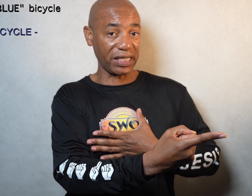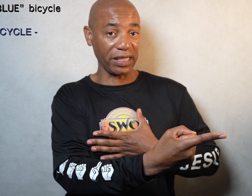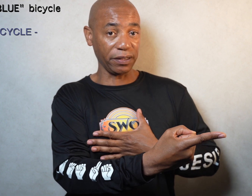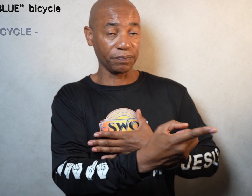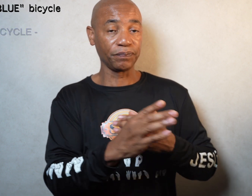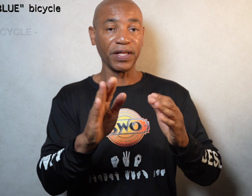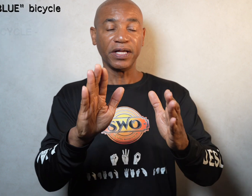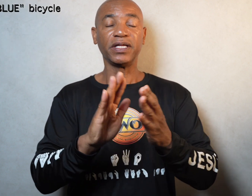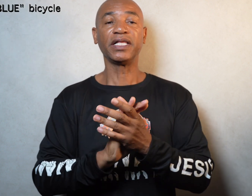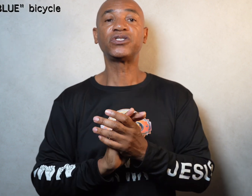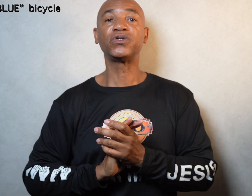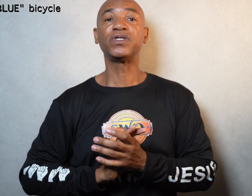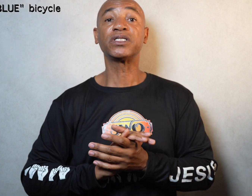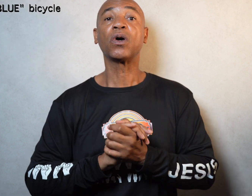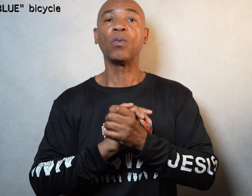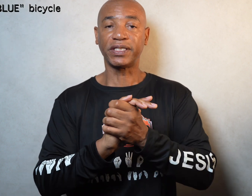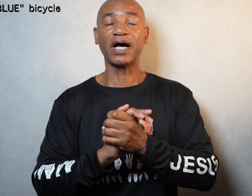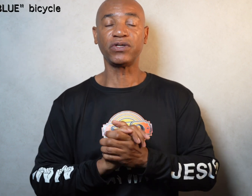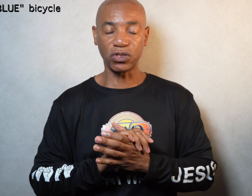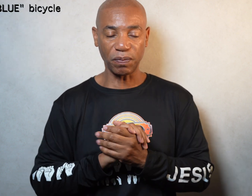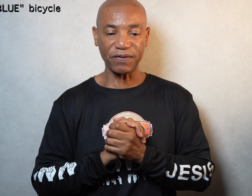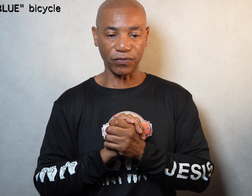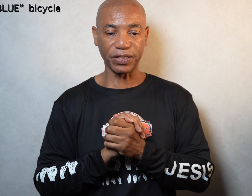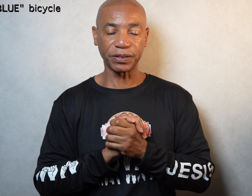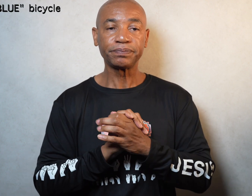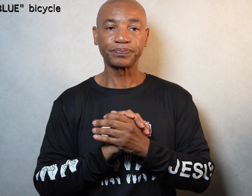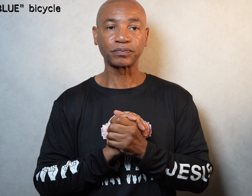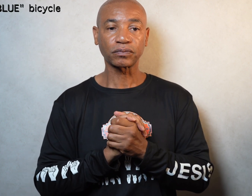he. Now let's do this without using my voice.